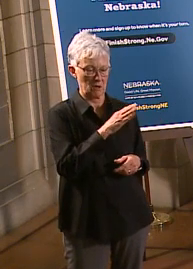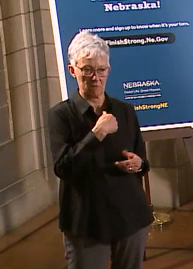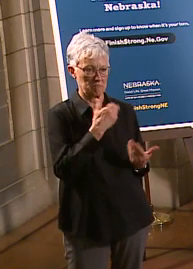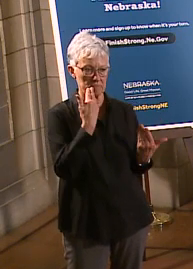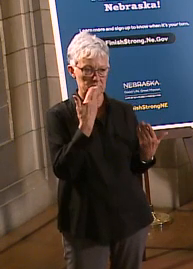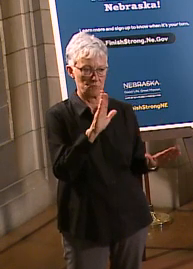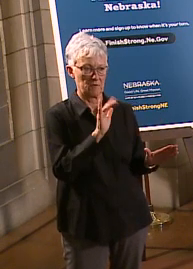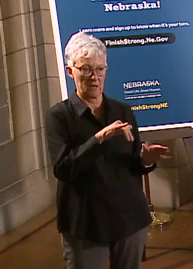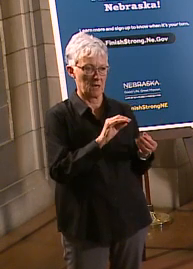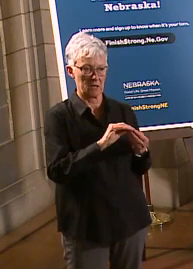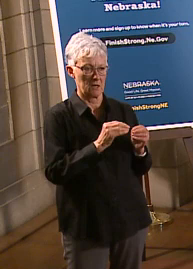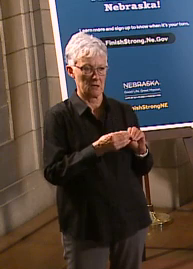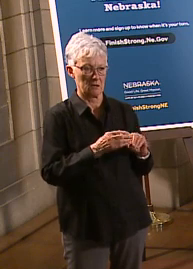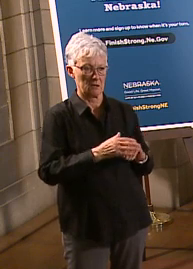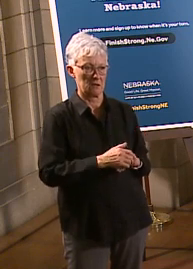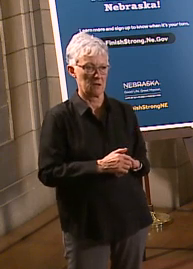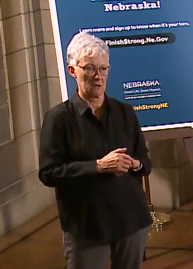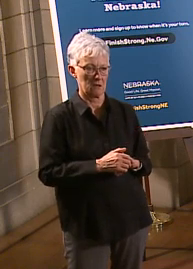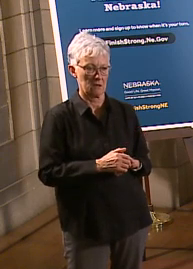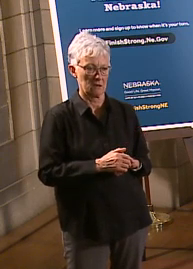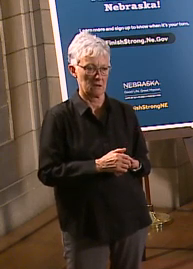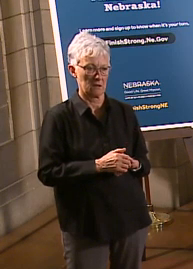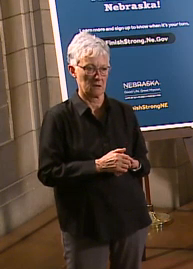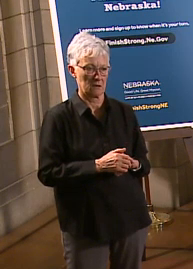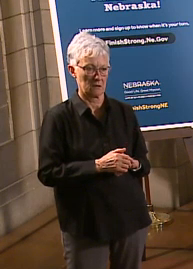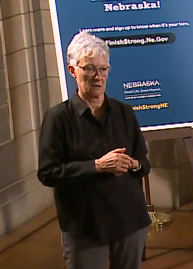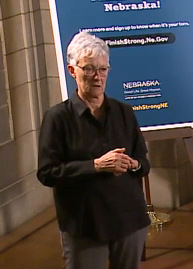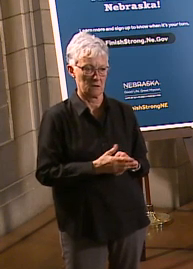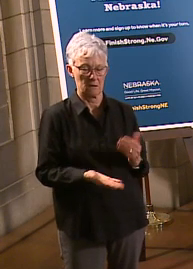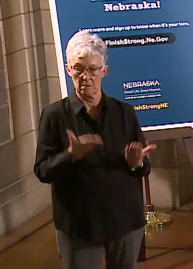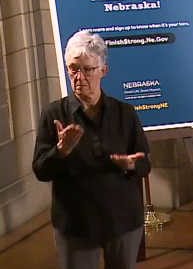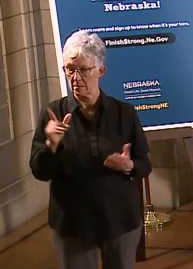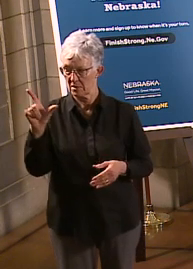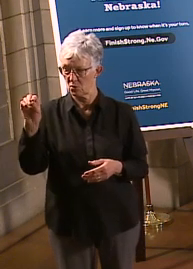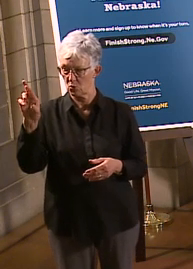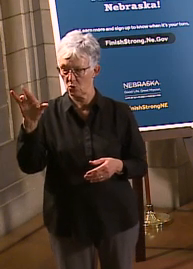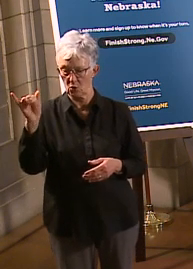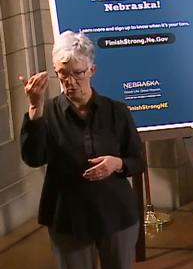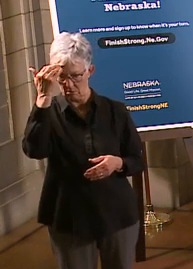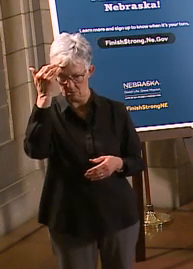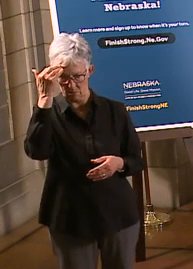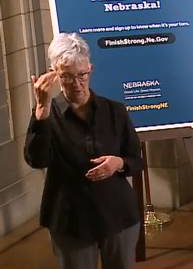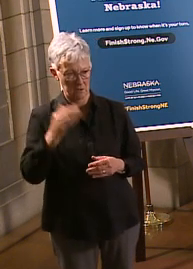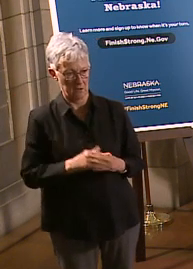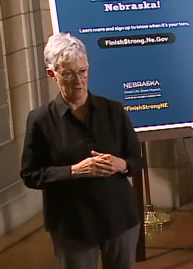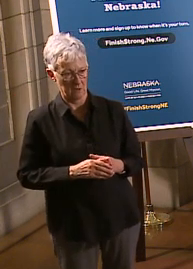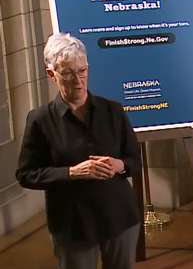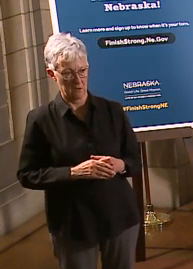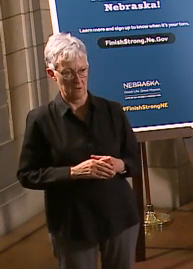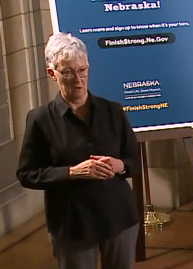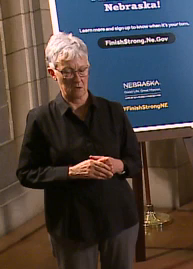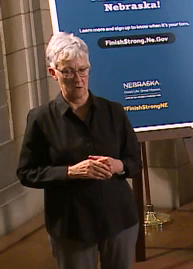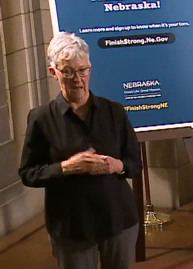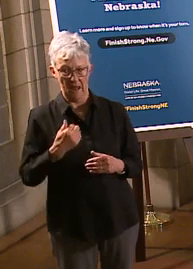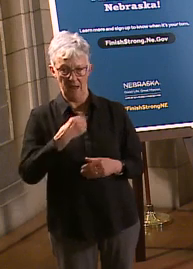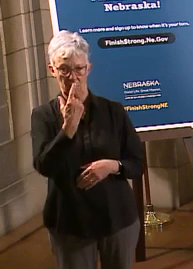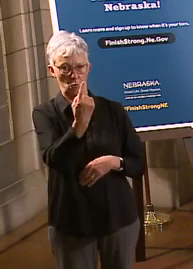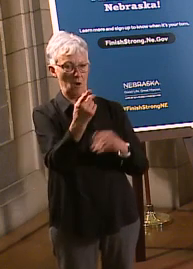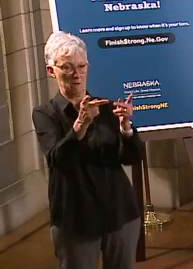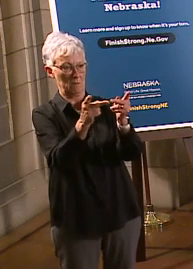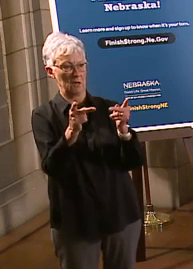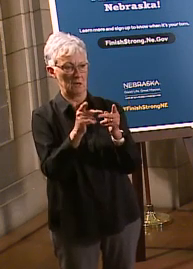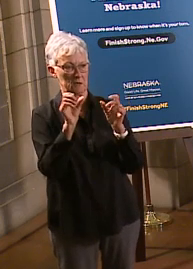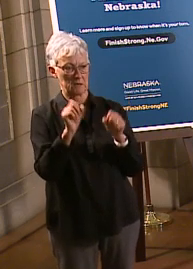number right off the top of my head. I don't know, this may be something Lori knows. Is there a place where people can go to see who's in the